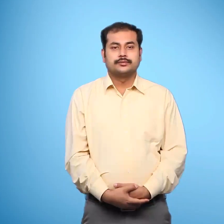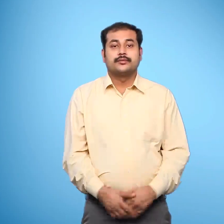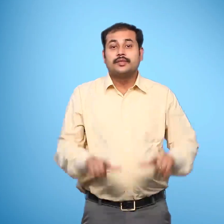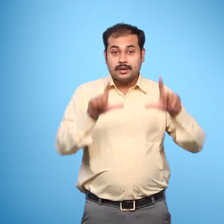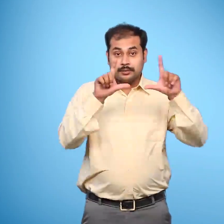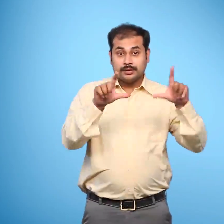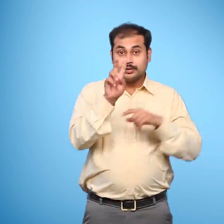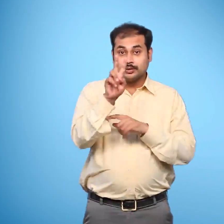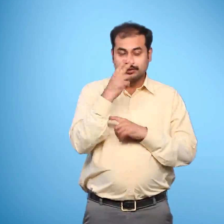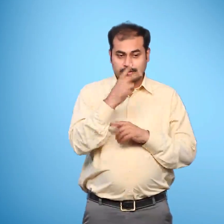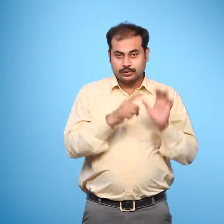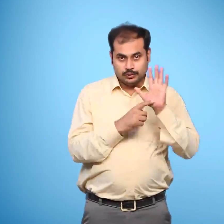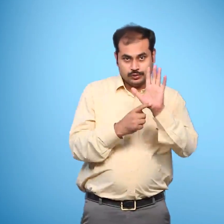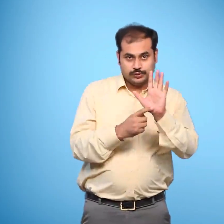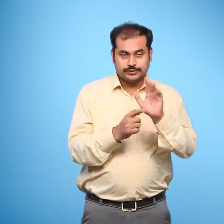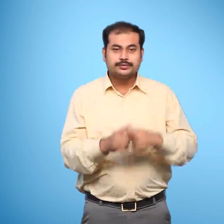In picture 2,